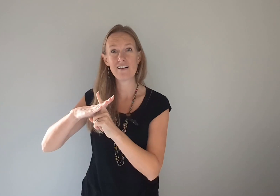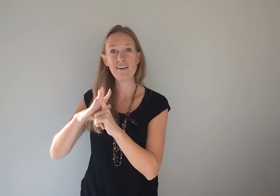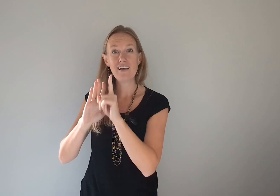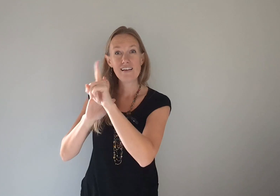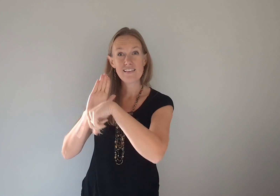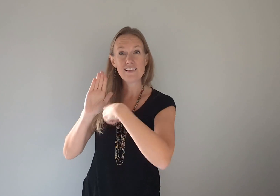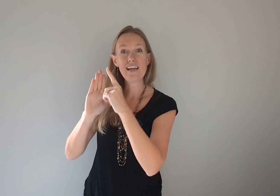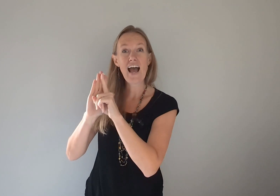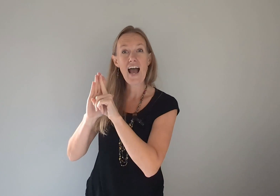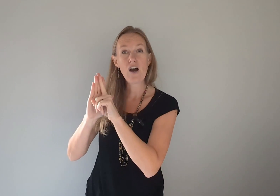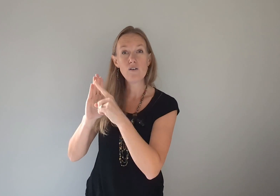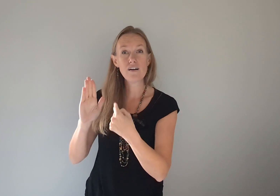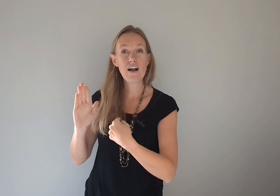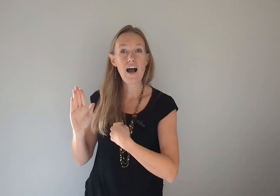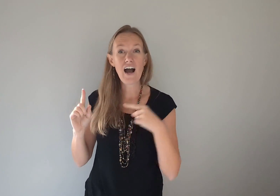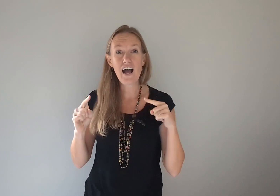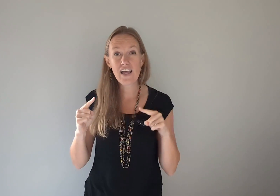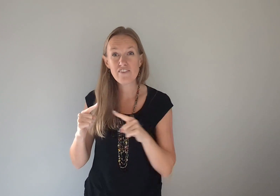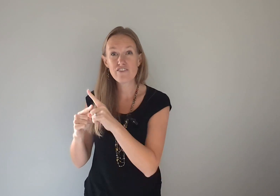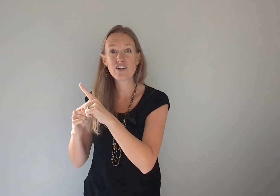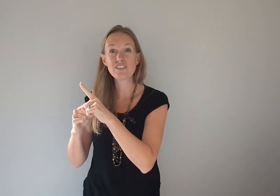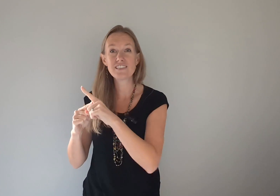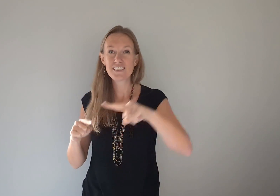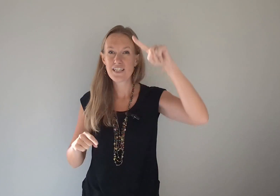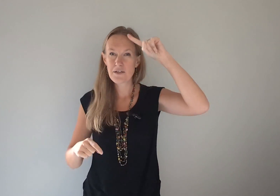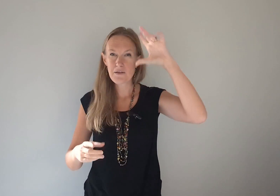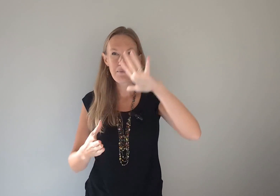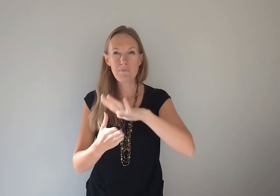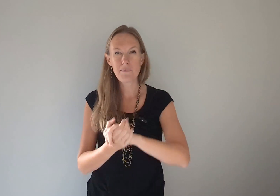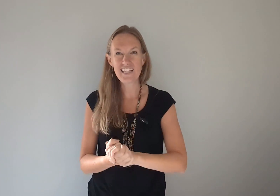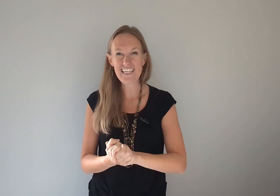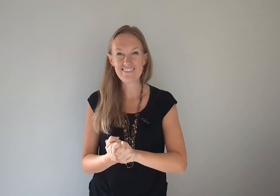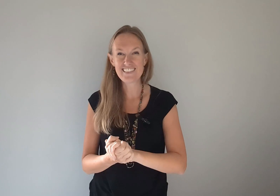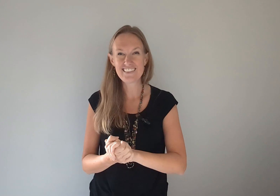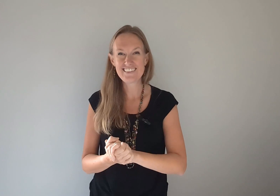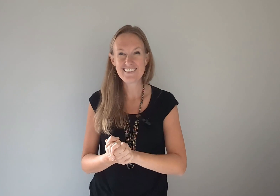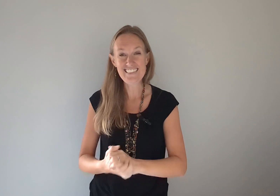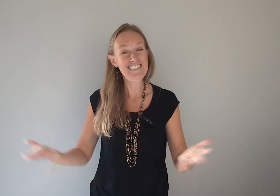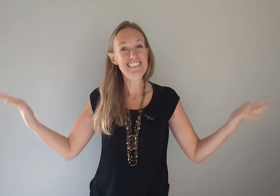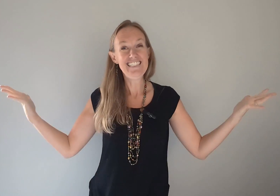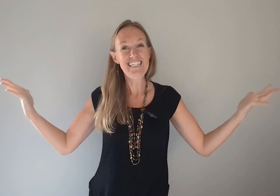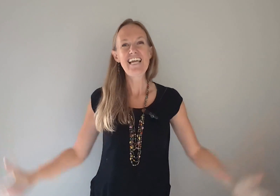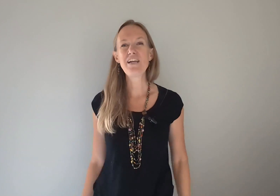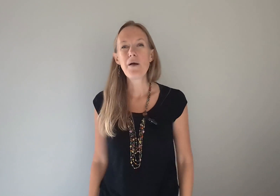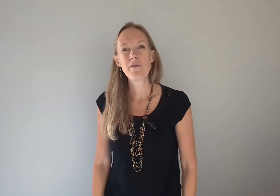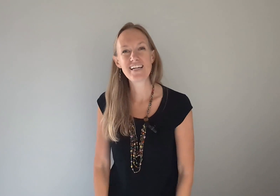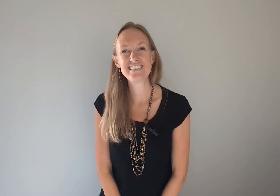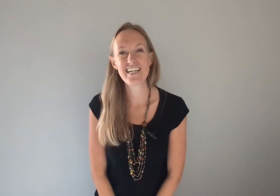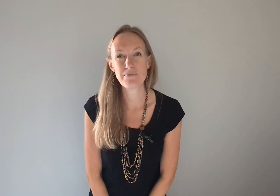appear the hour I first believed. Okay, practice that as